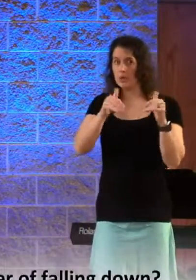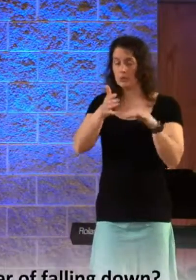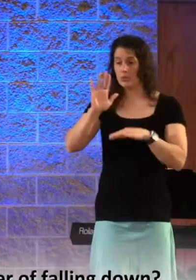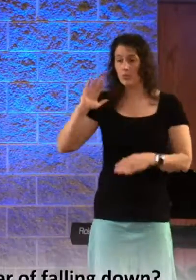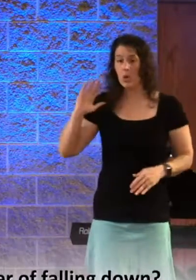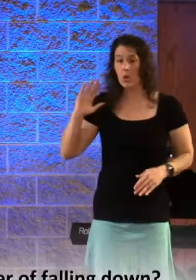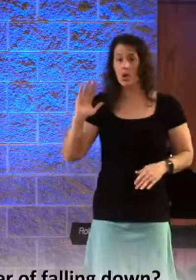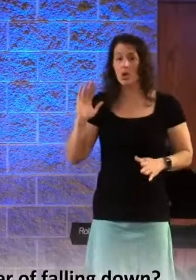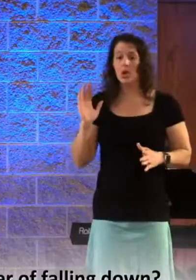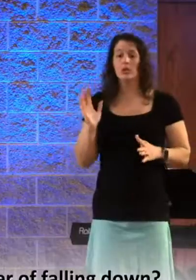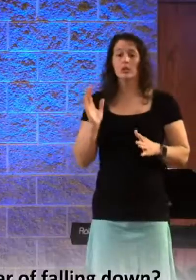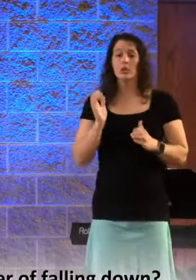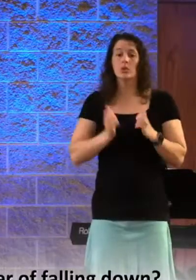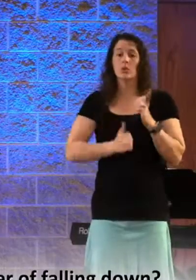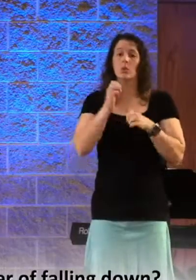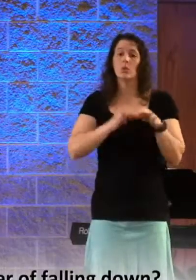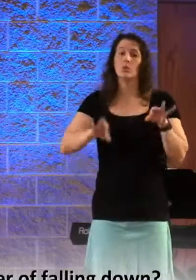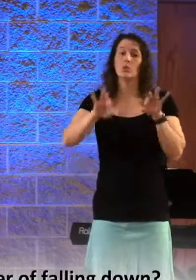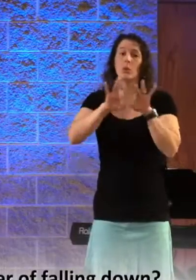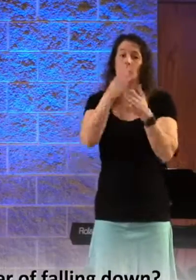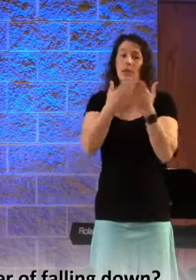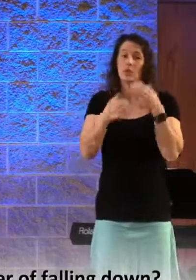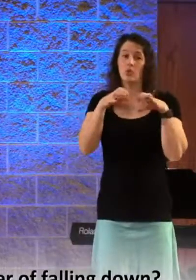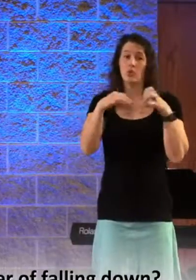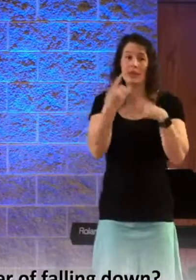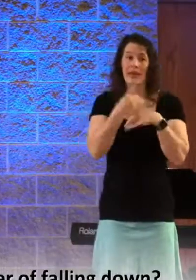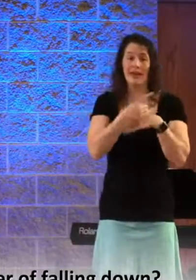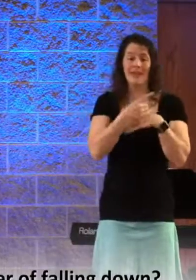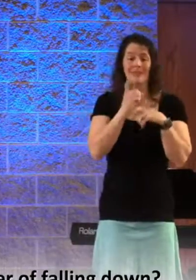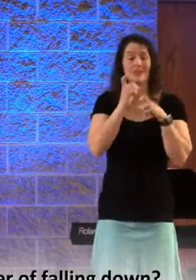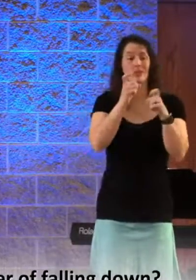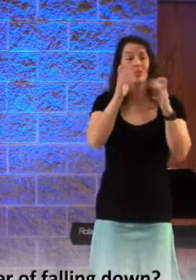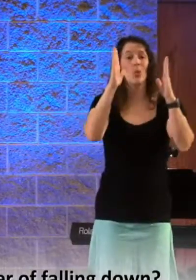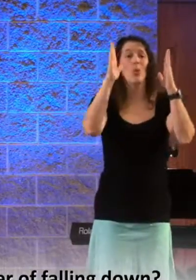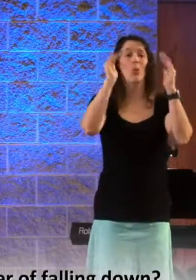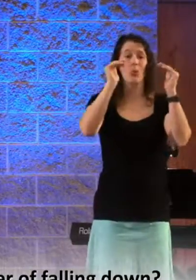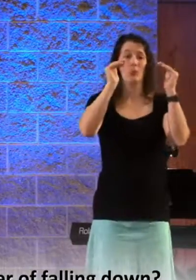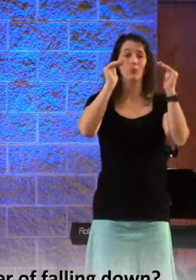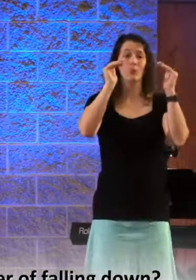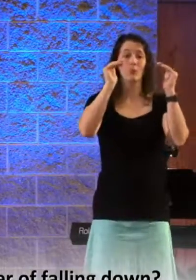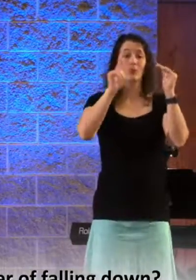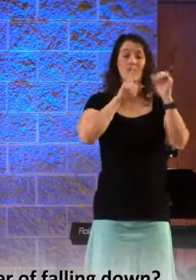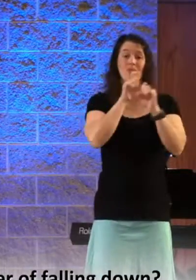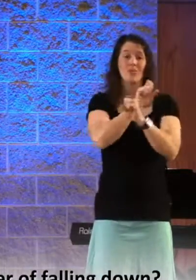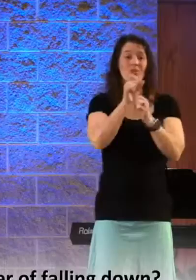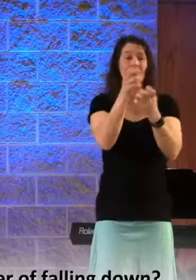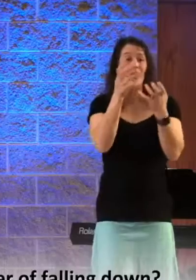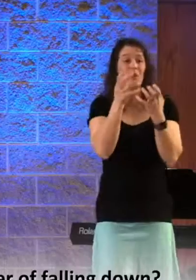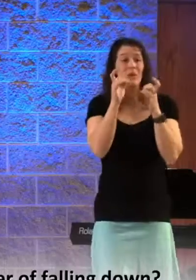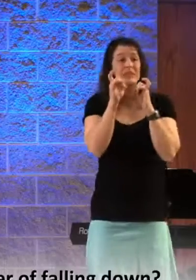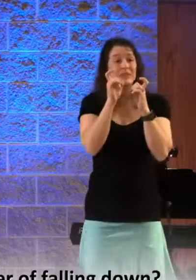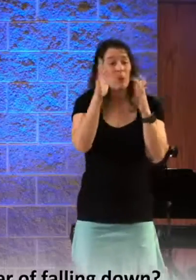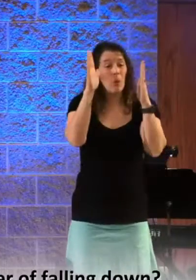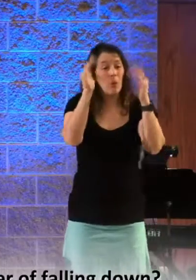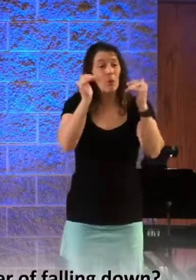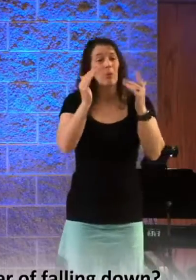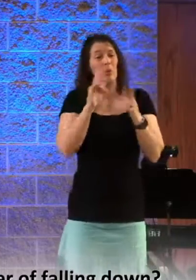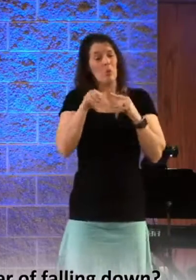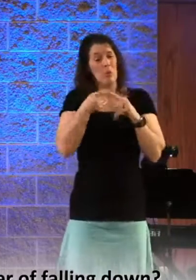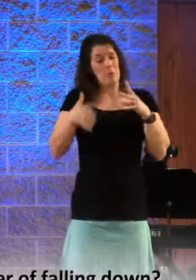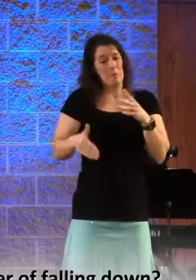can do today is to give you hope. And I really do. I want to give you hope. When the marriage is falling